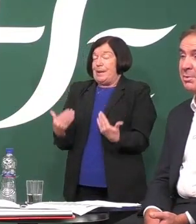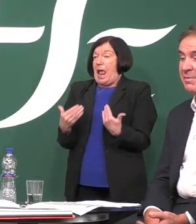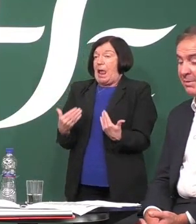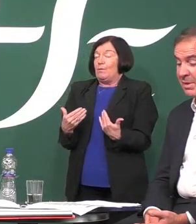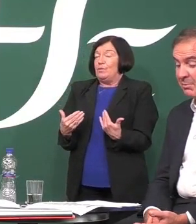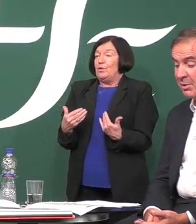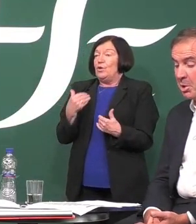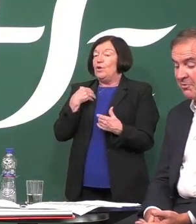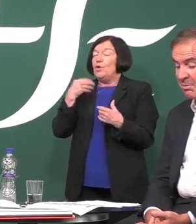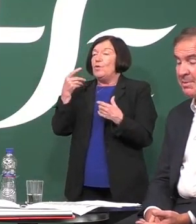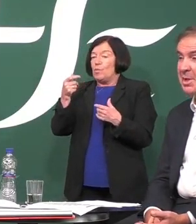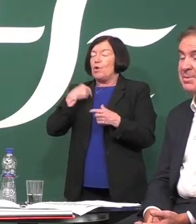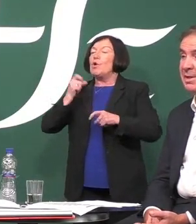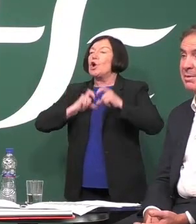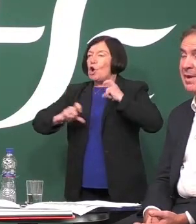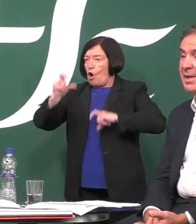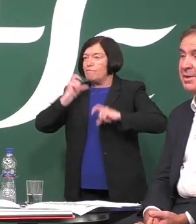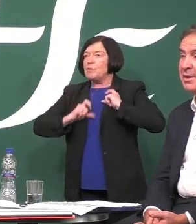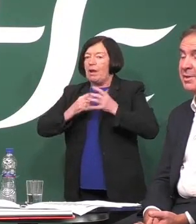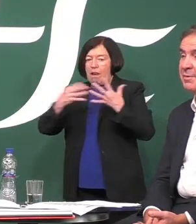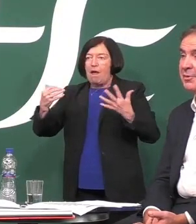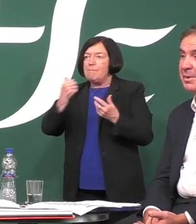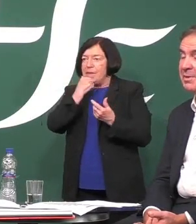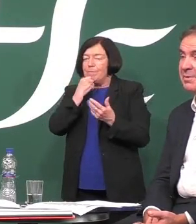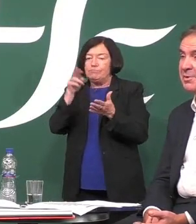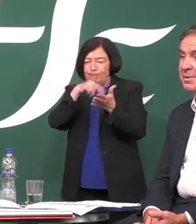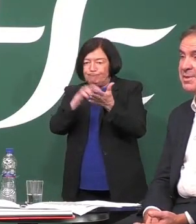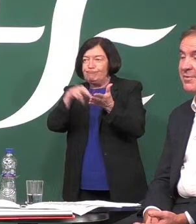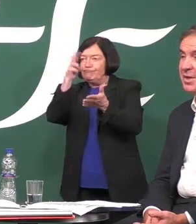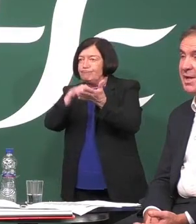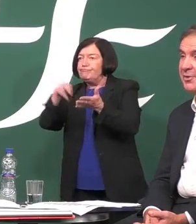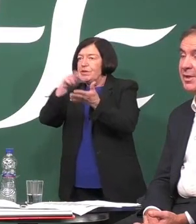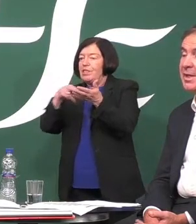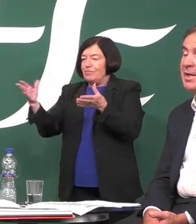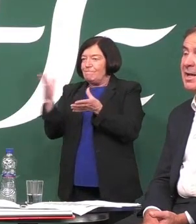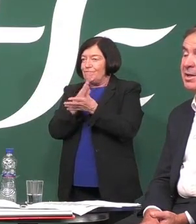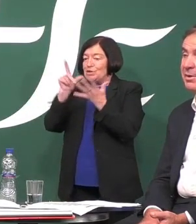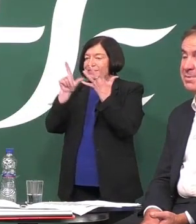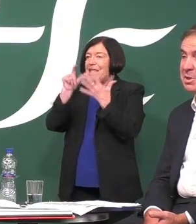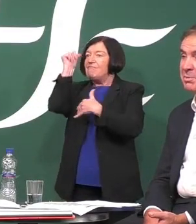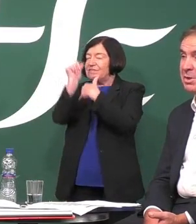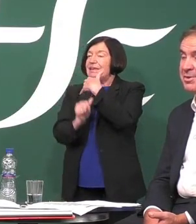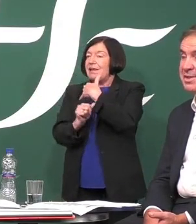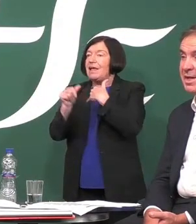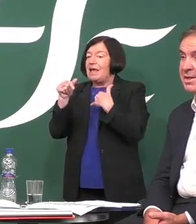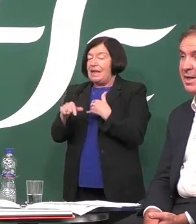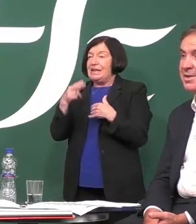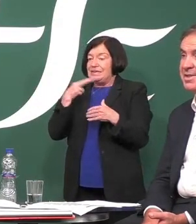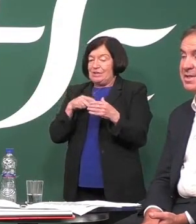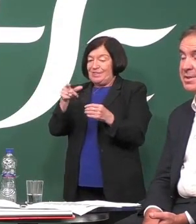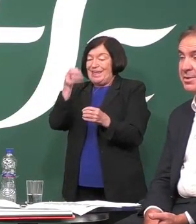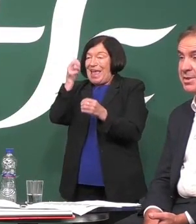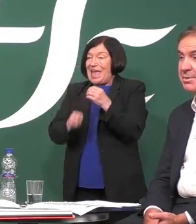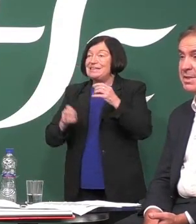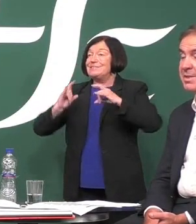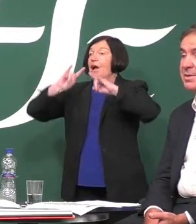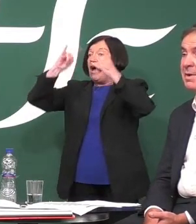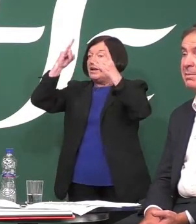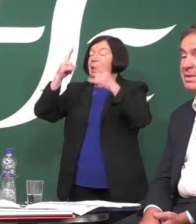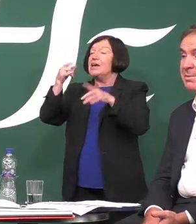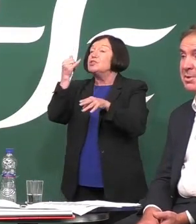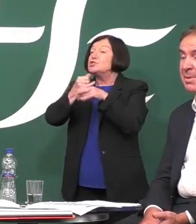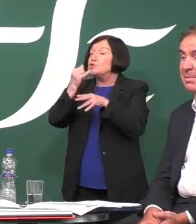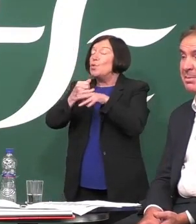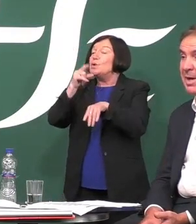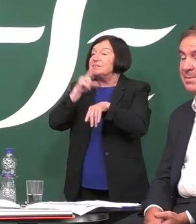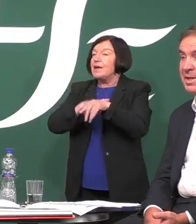So, we were comfortable with the uptake we've had in the first week of this first 7 days. And clearly, as we come close to the end of the holiday season and the school season as